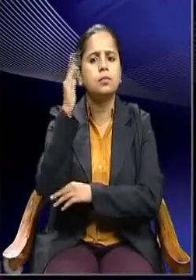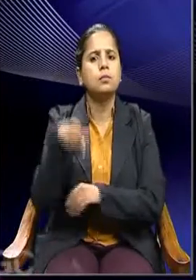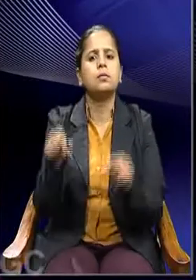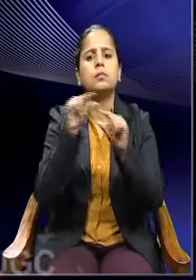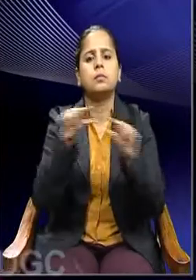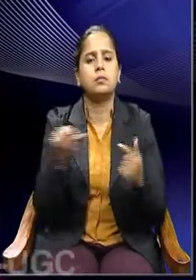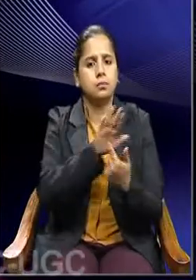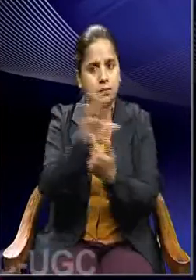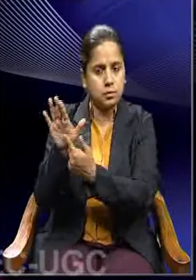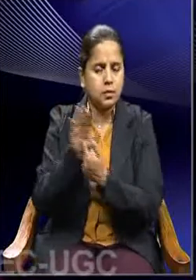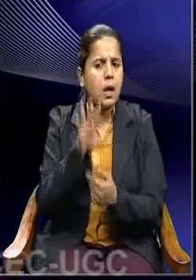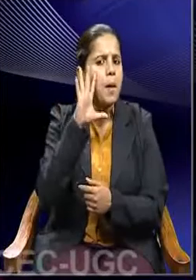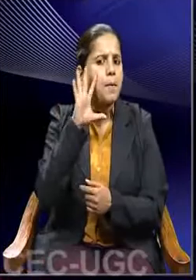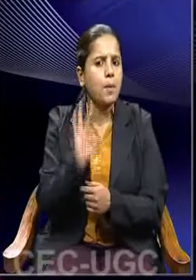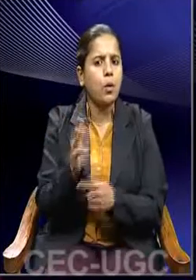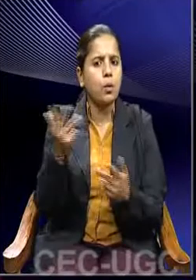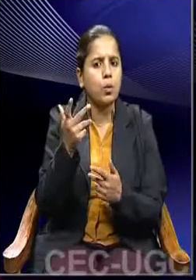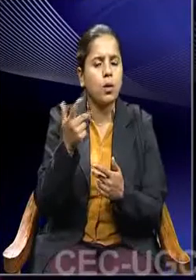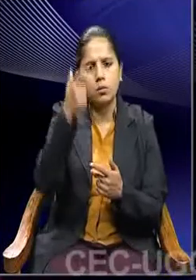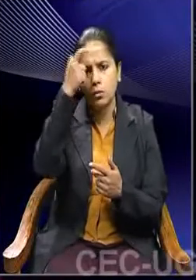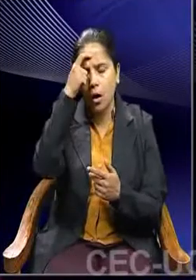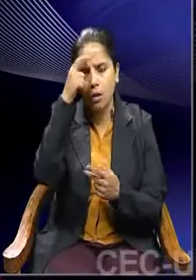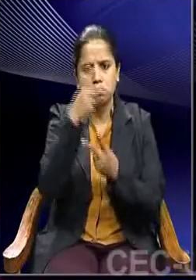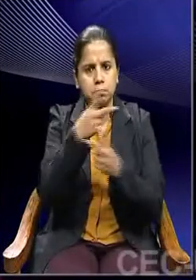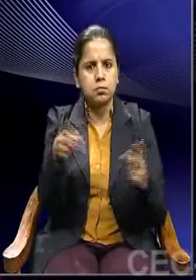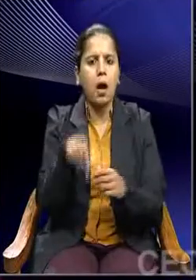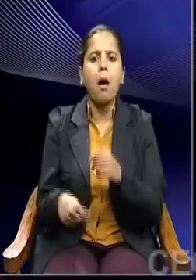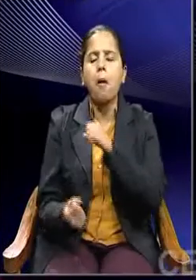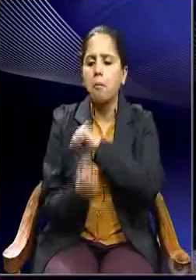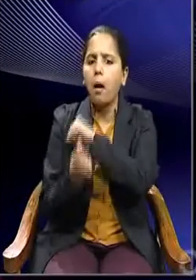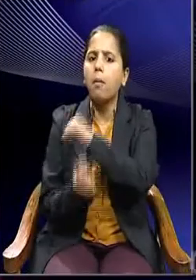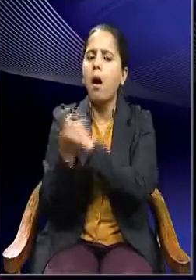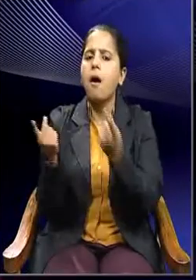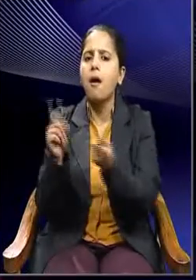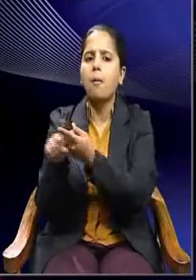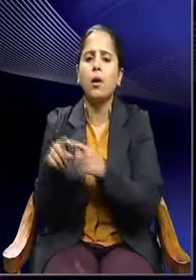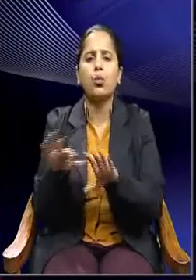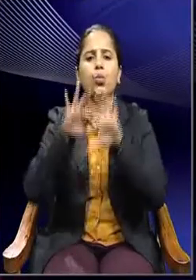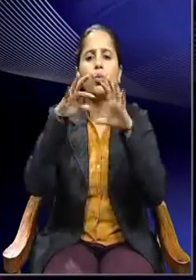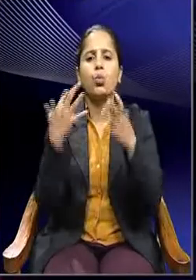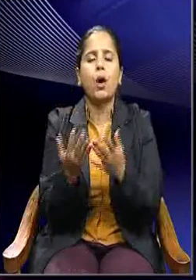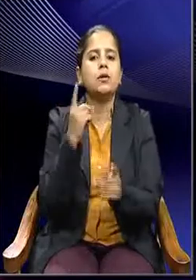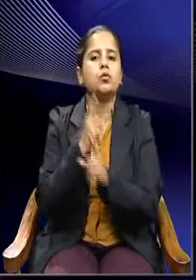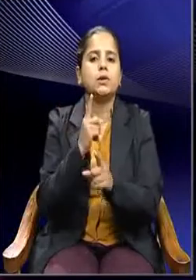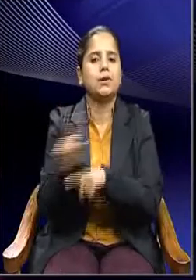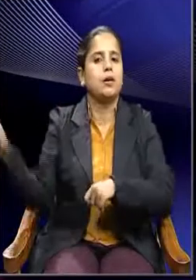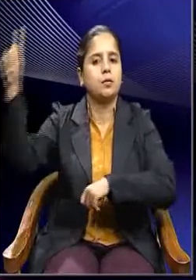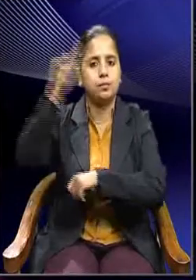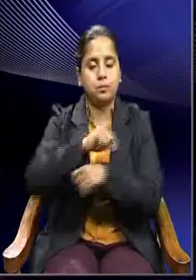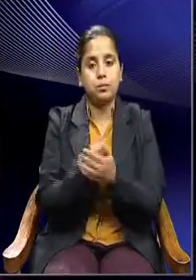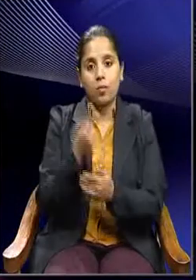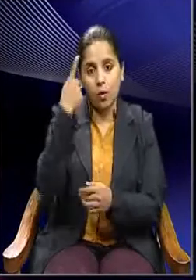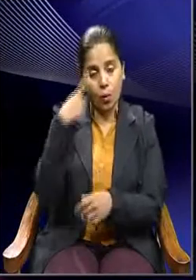highlight important issues concerning emergence of World Teachers Day. And for